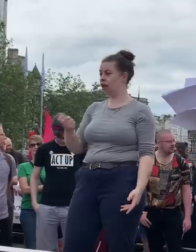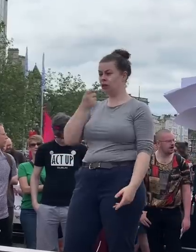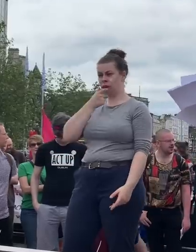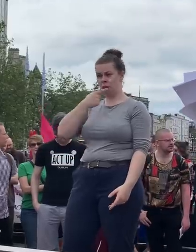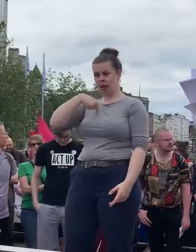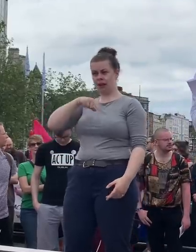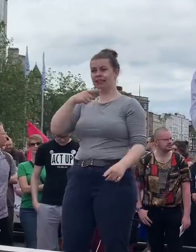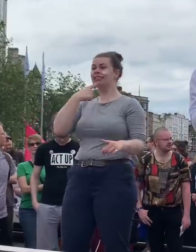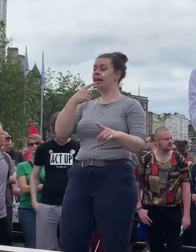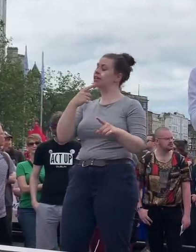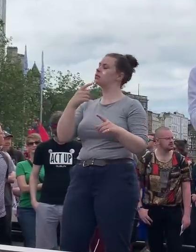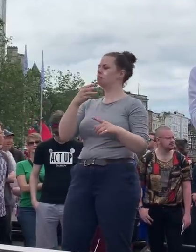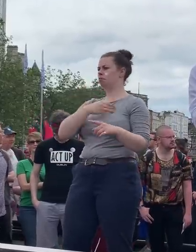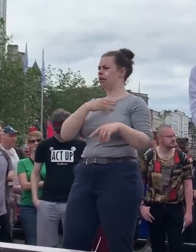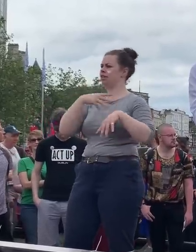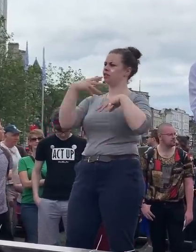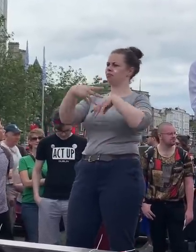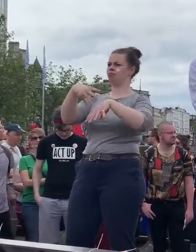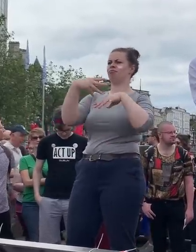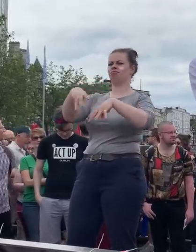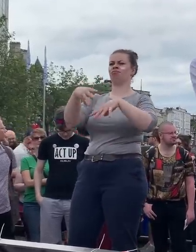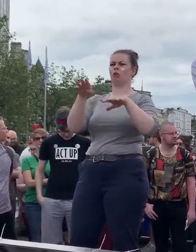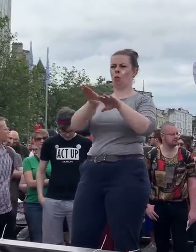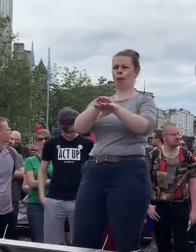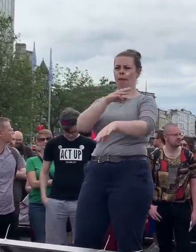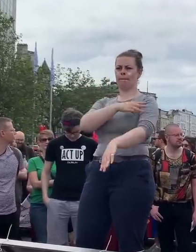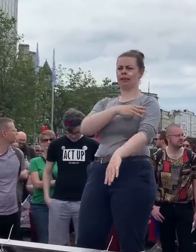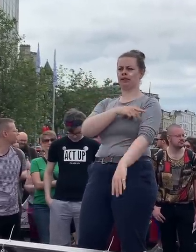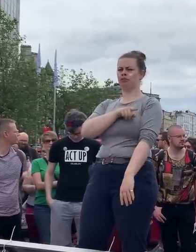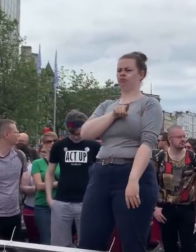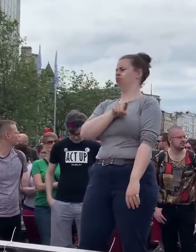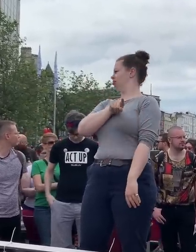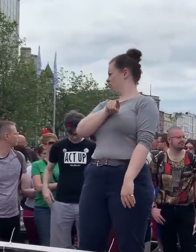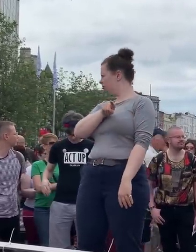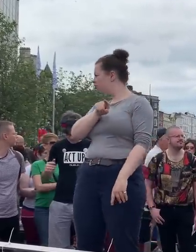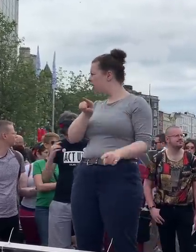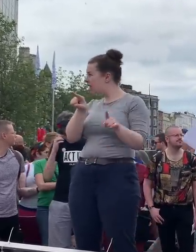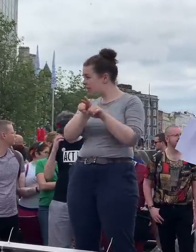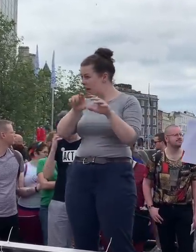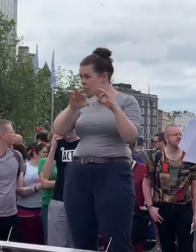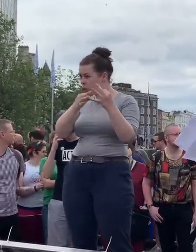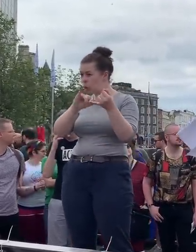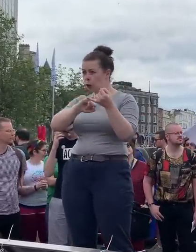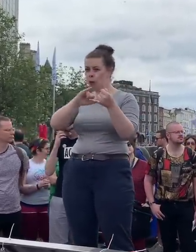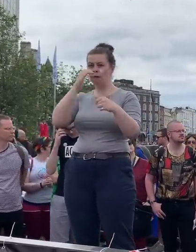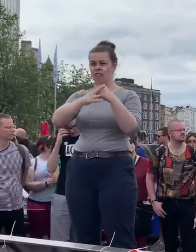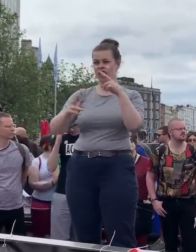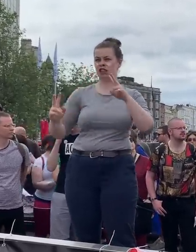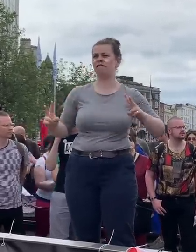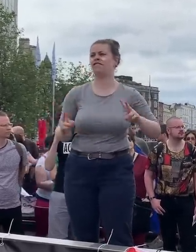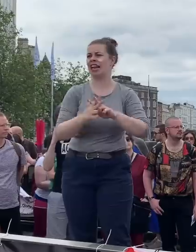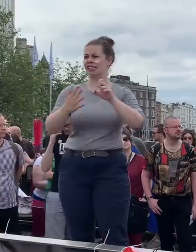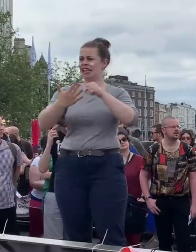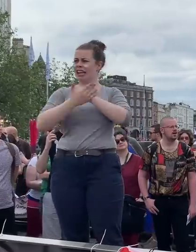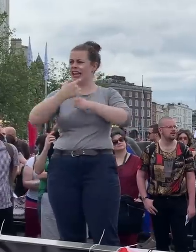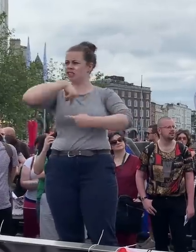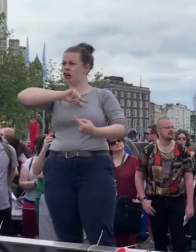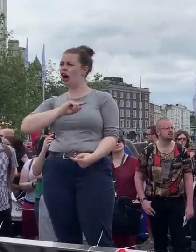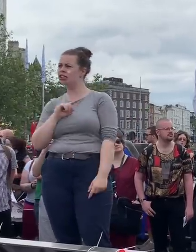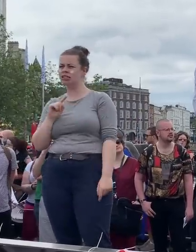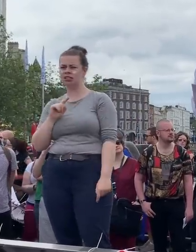to march along them, the very same institution that has been used to unleash violence against people